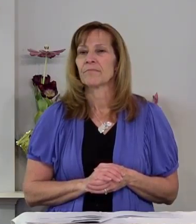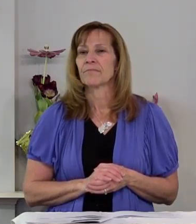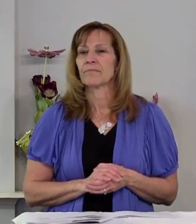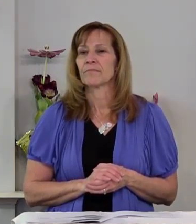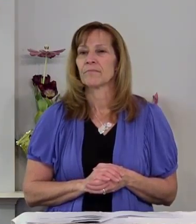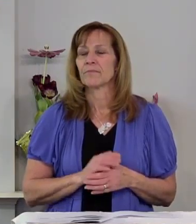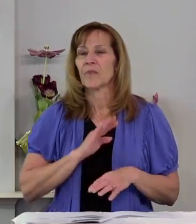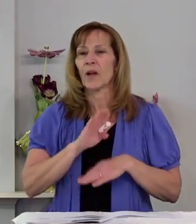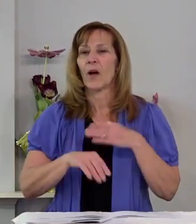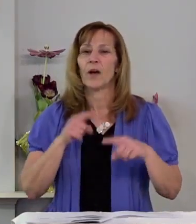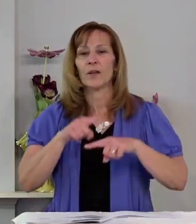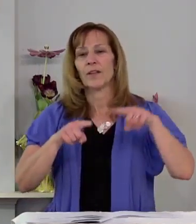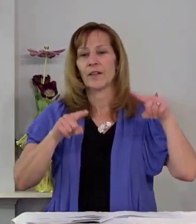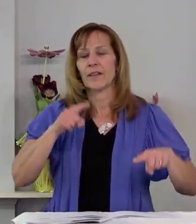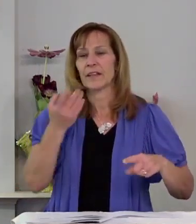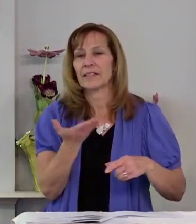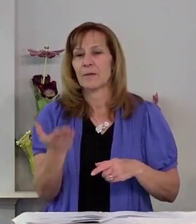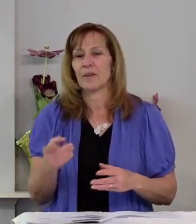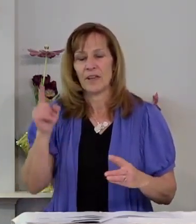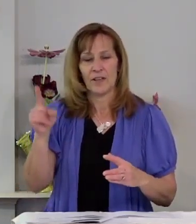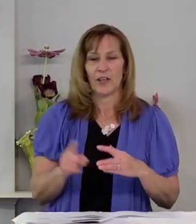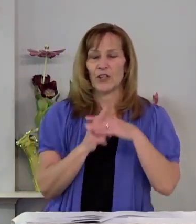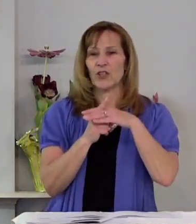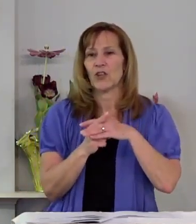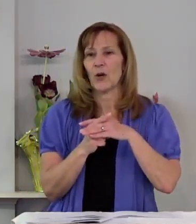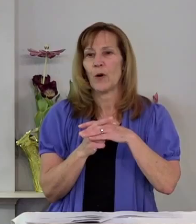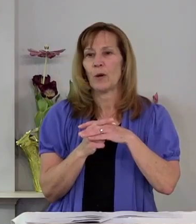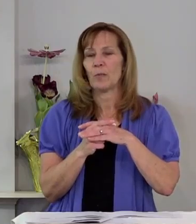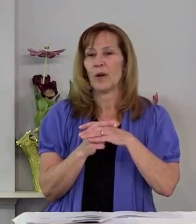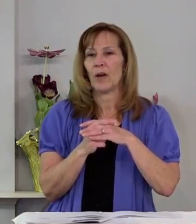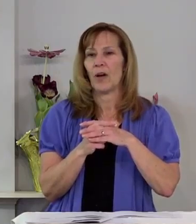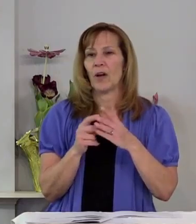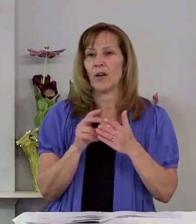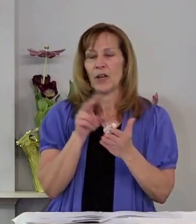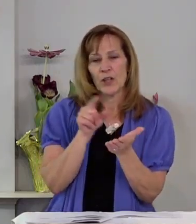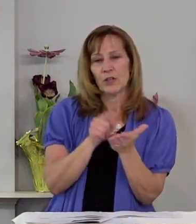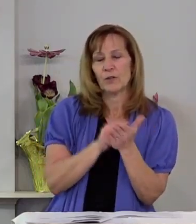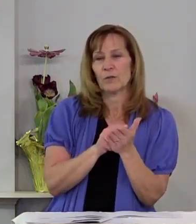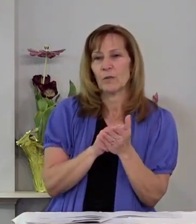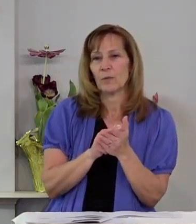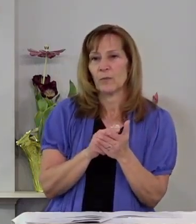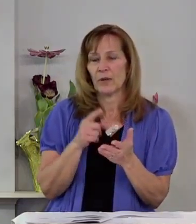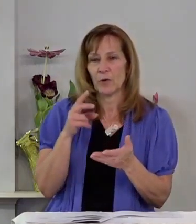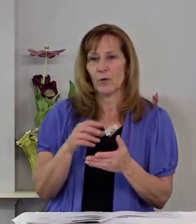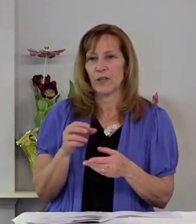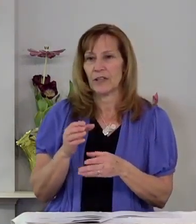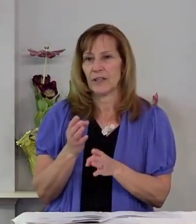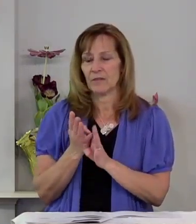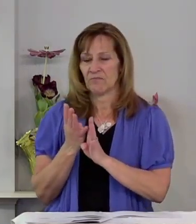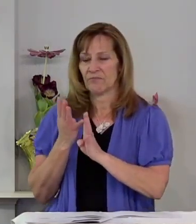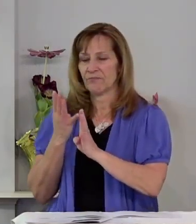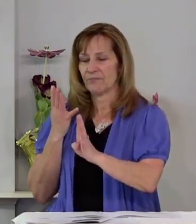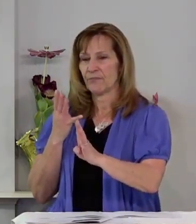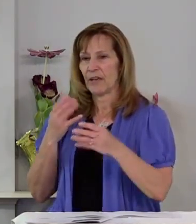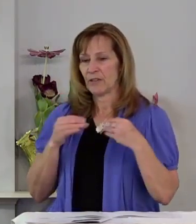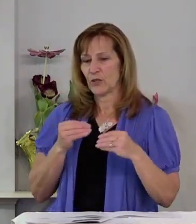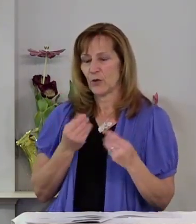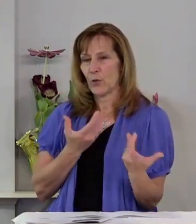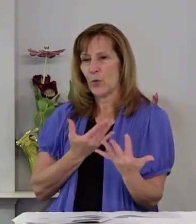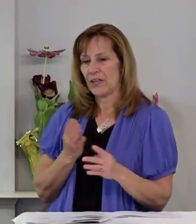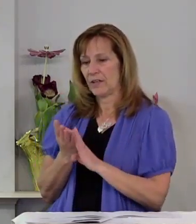All sorts of things go on. They show up on the National Enquirer when I'm going through the checkout line at the store.